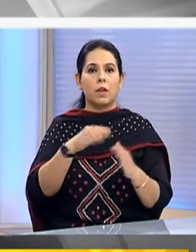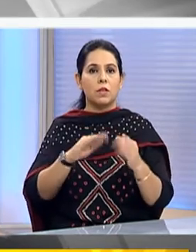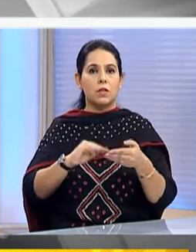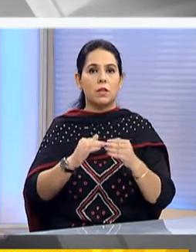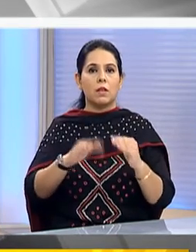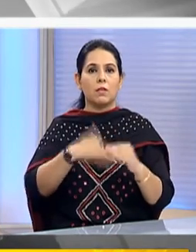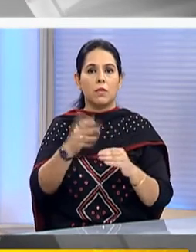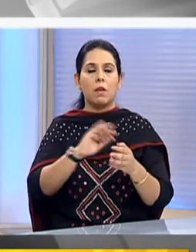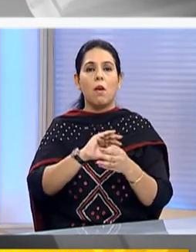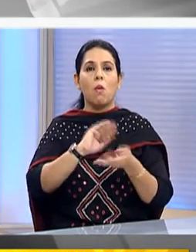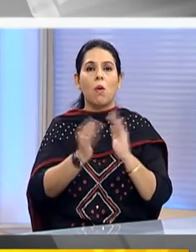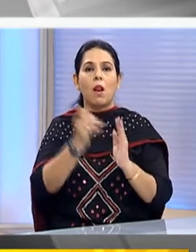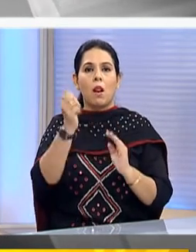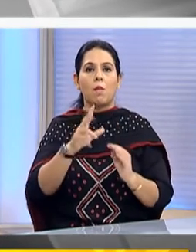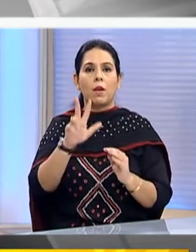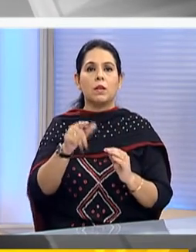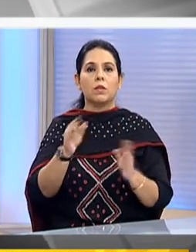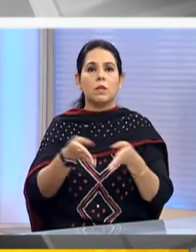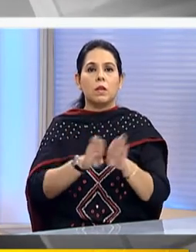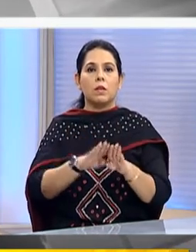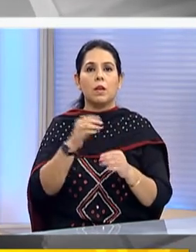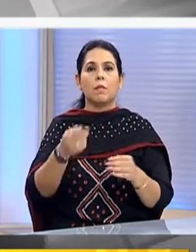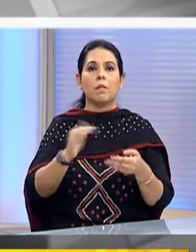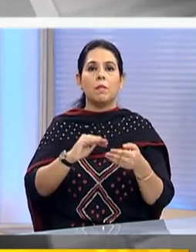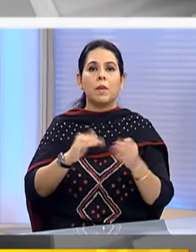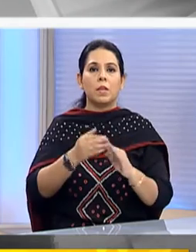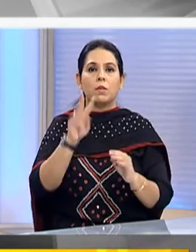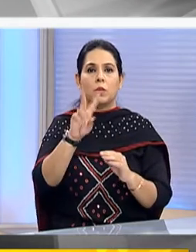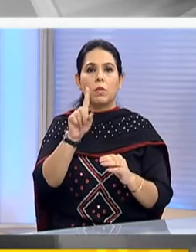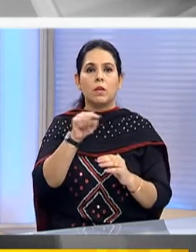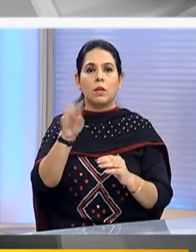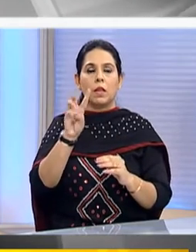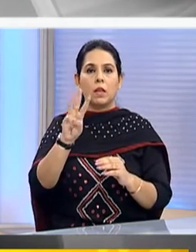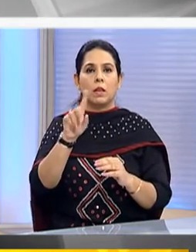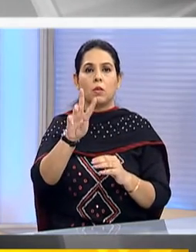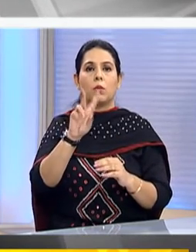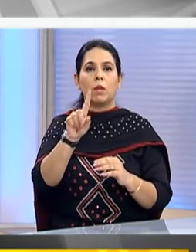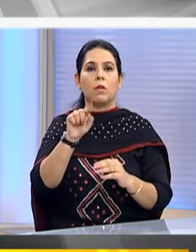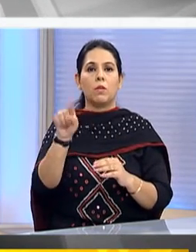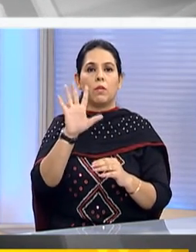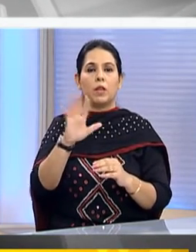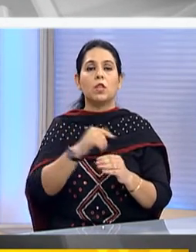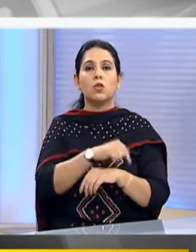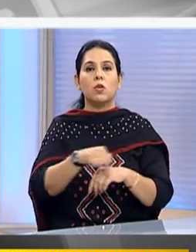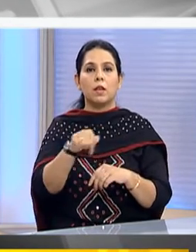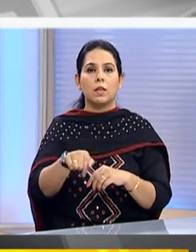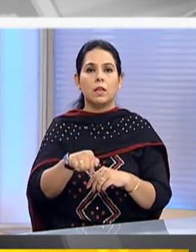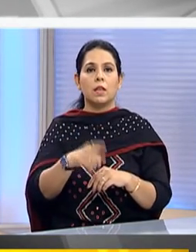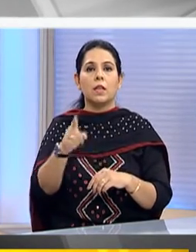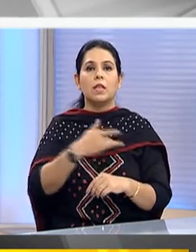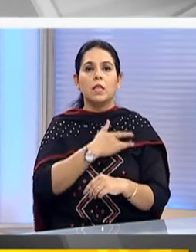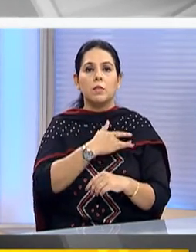the match against the world number 8 as she closed out the game with a 21-13, 21-15